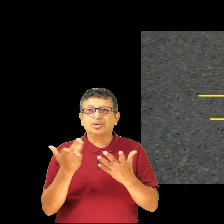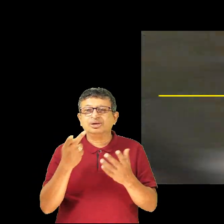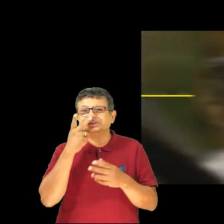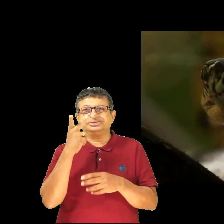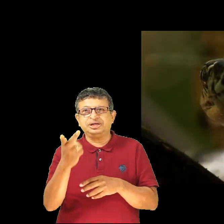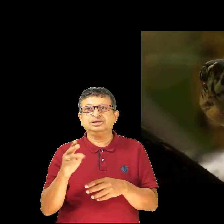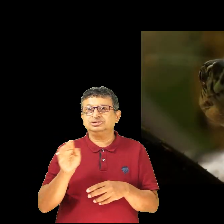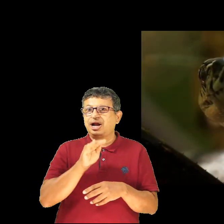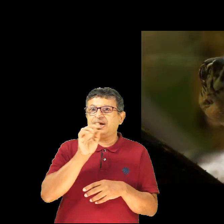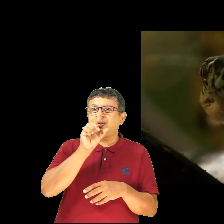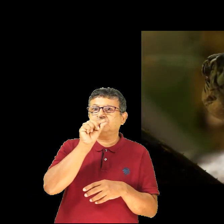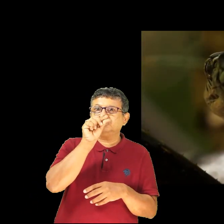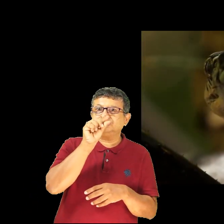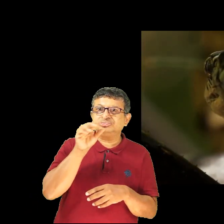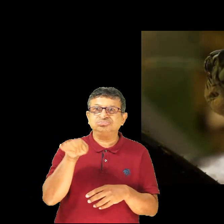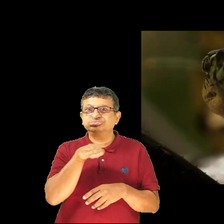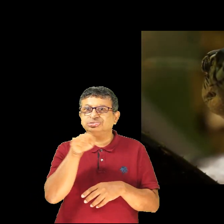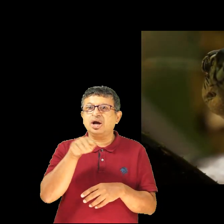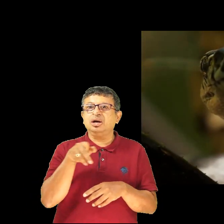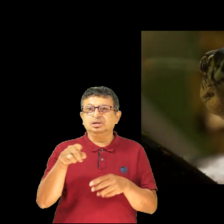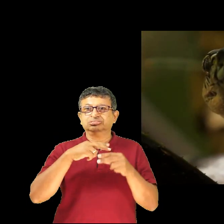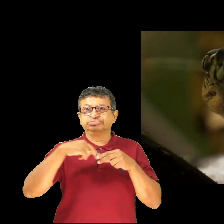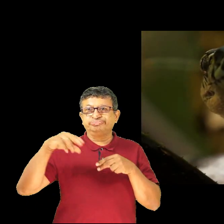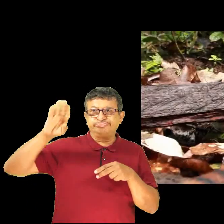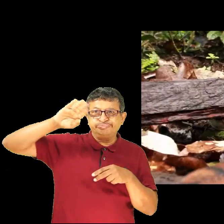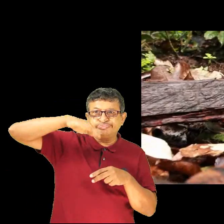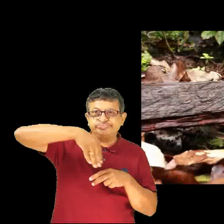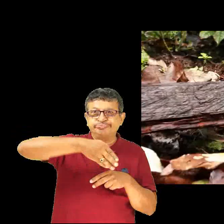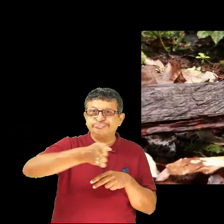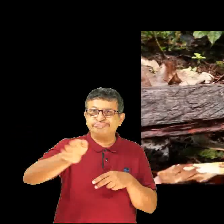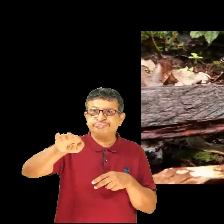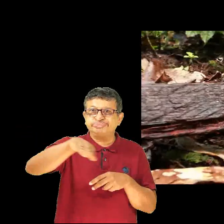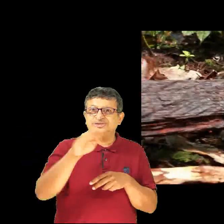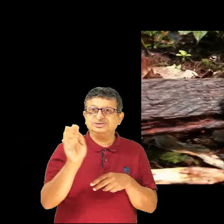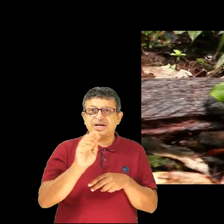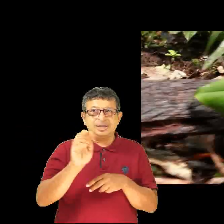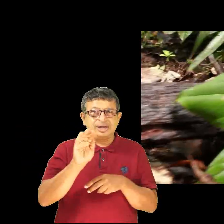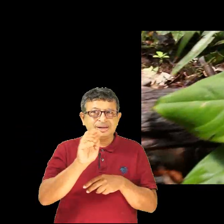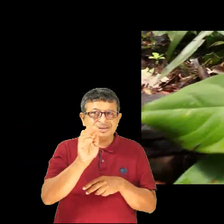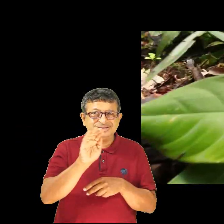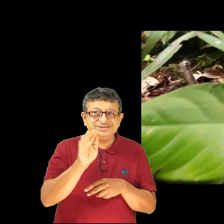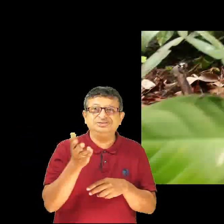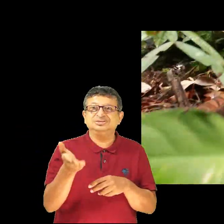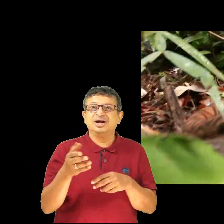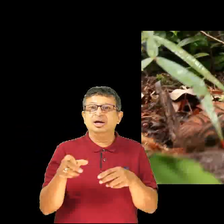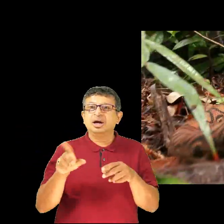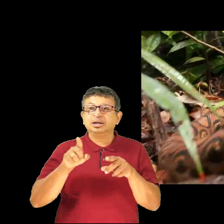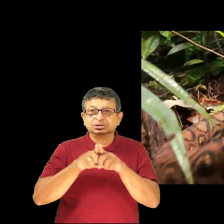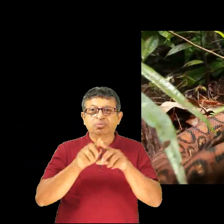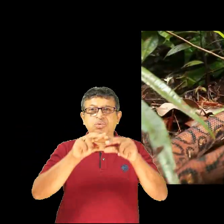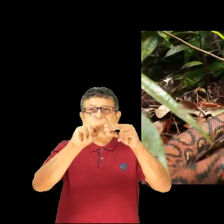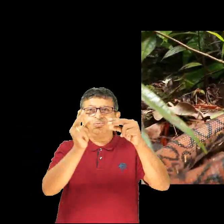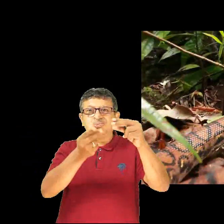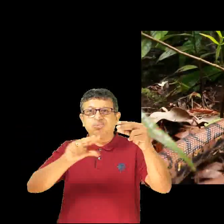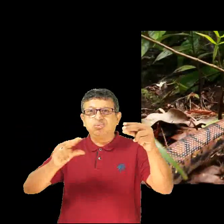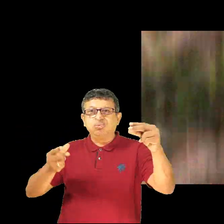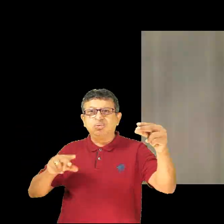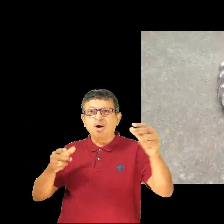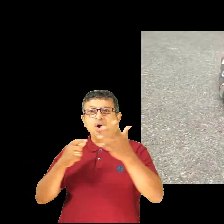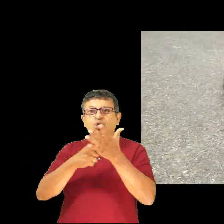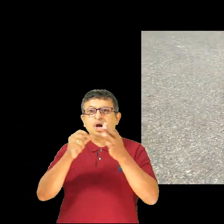Snakebot. Snakes are probably some of the scariest animals out there, but when it comes to the world of robotics, snakes are proven to be very useful and